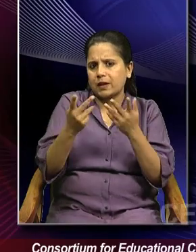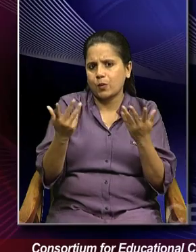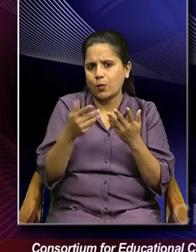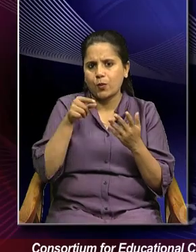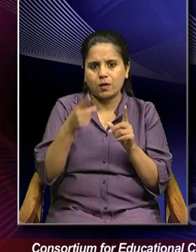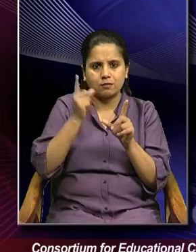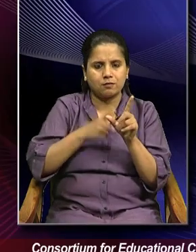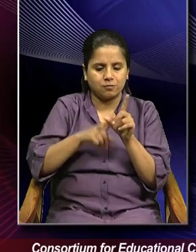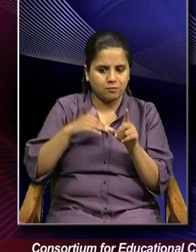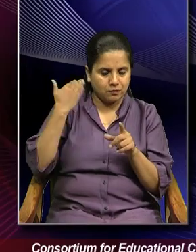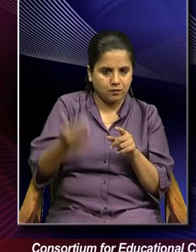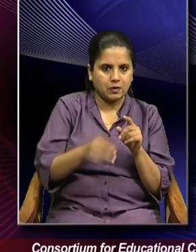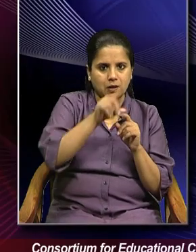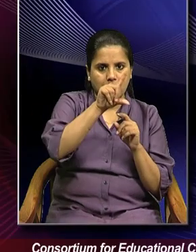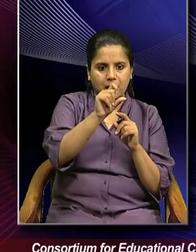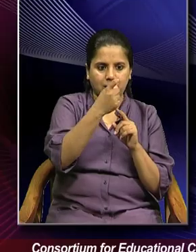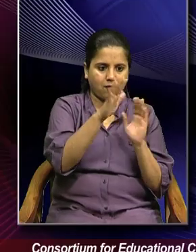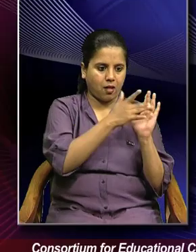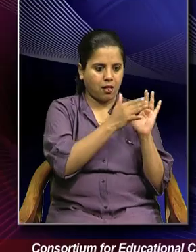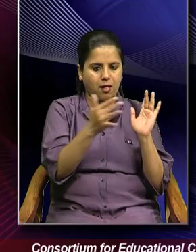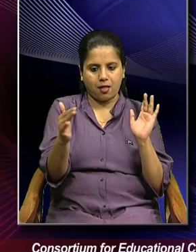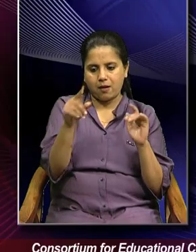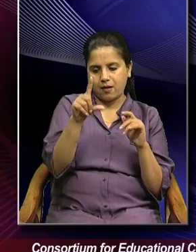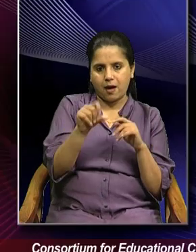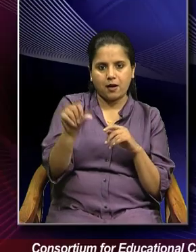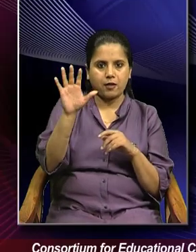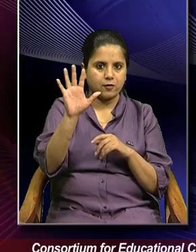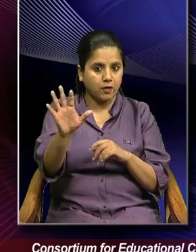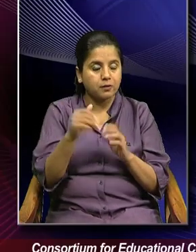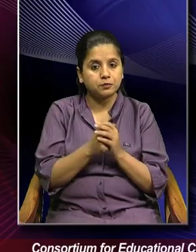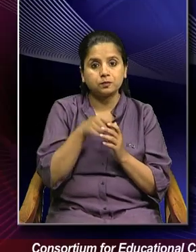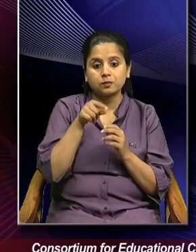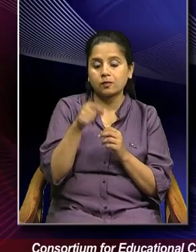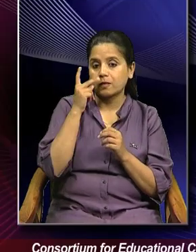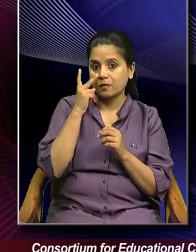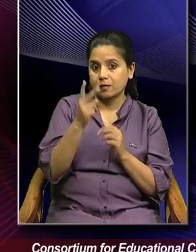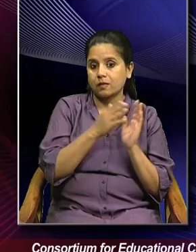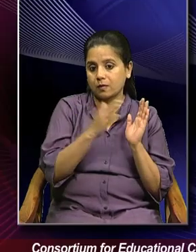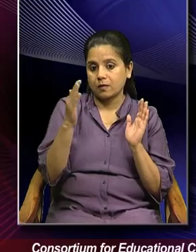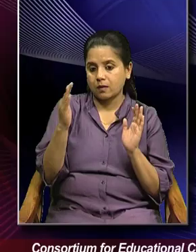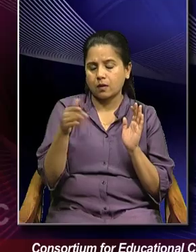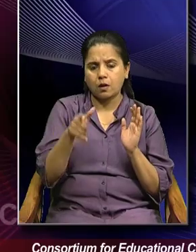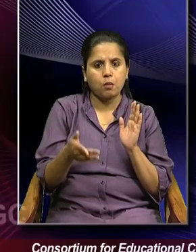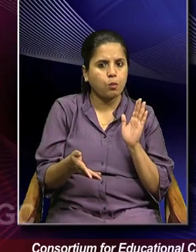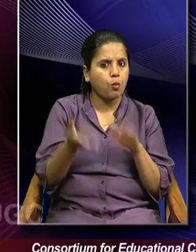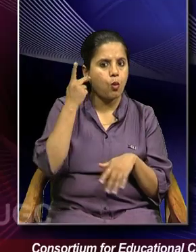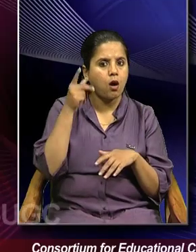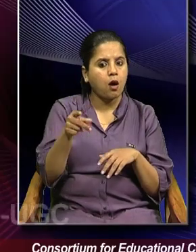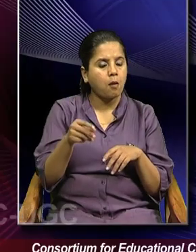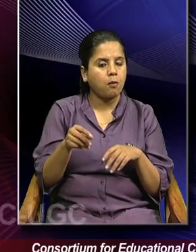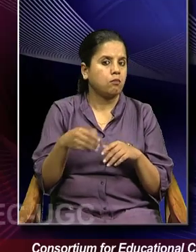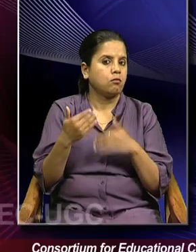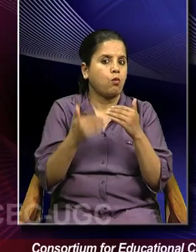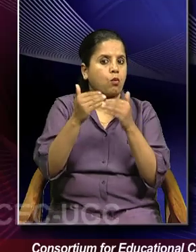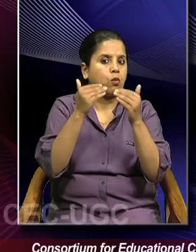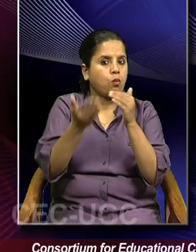over the years from 1975 to 1995, there has been significant enhancement